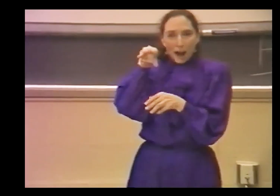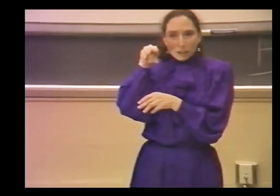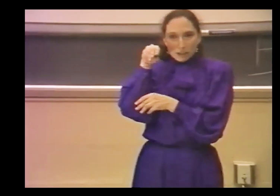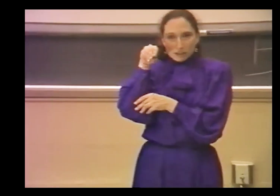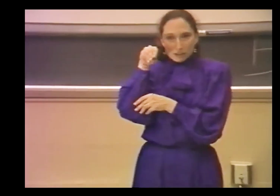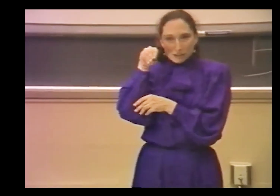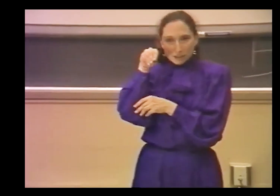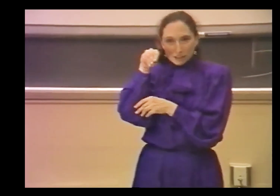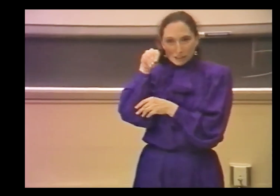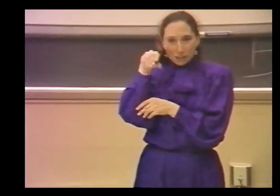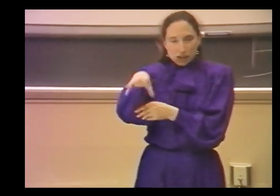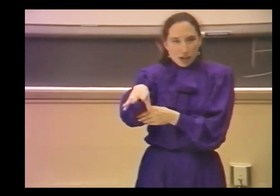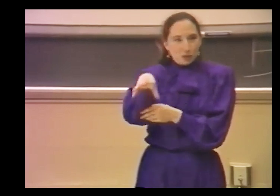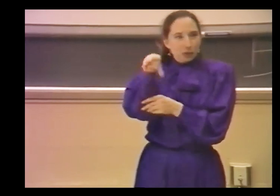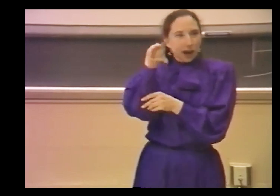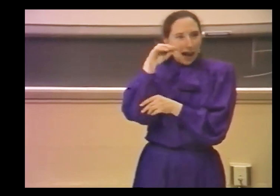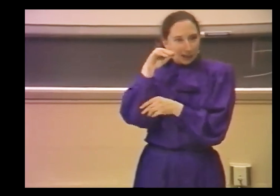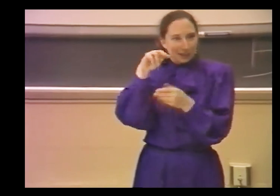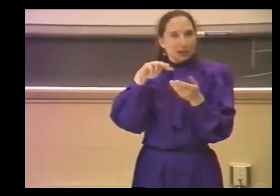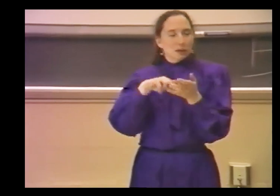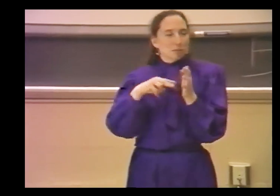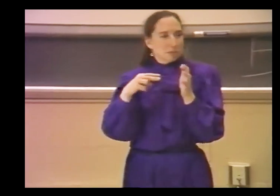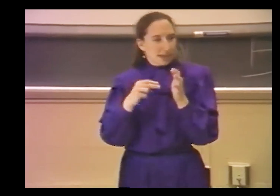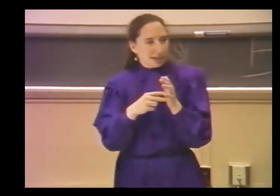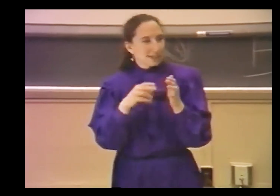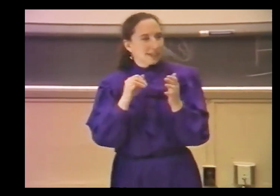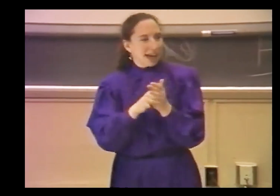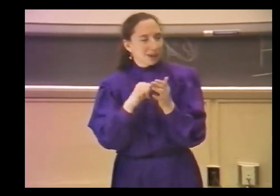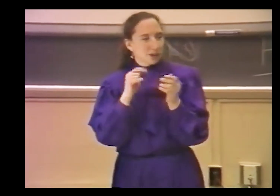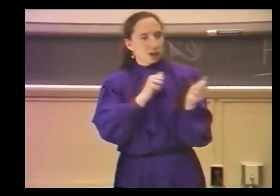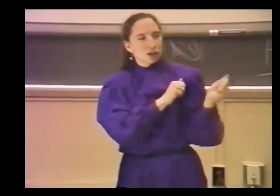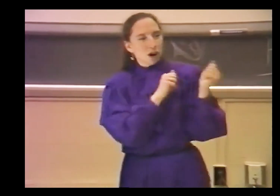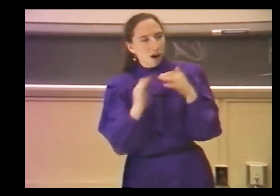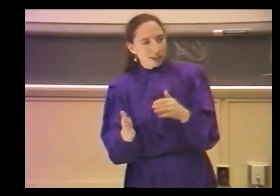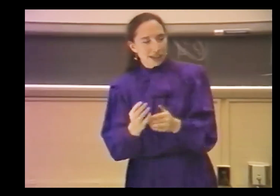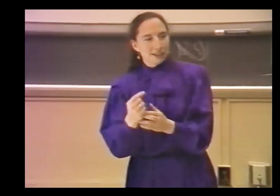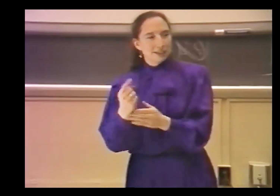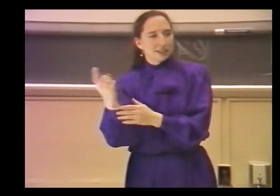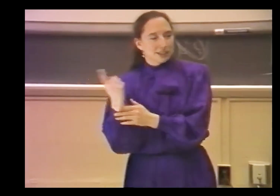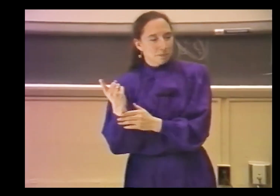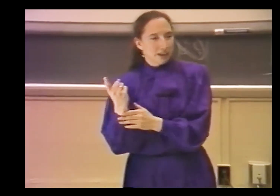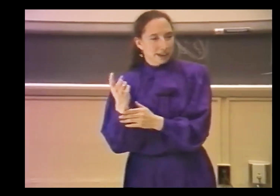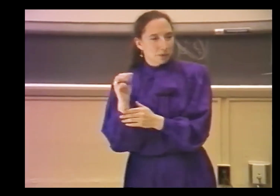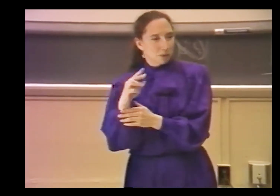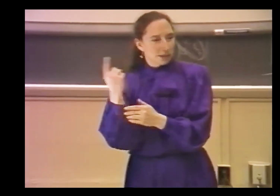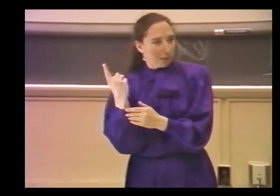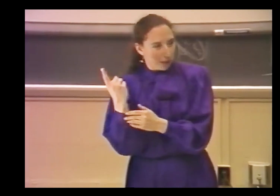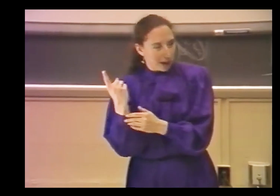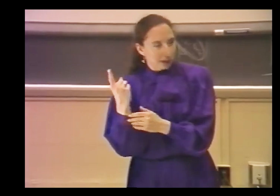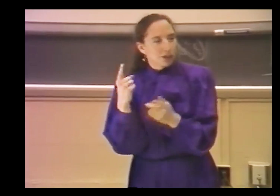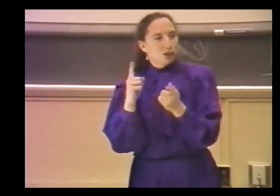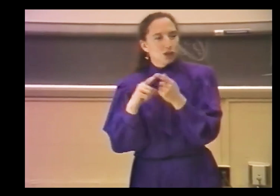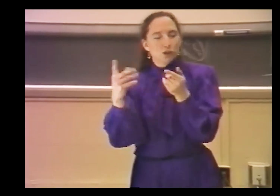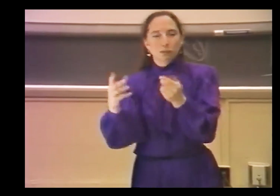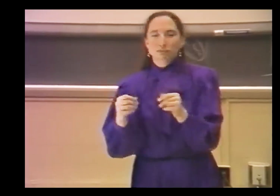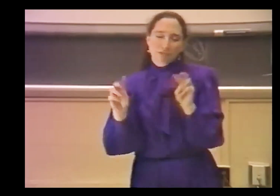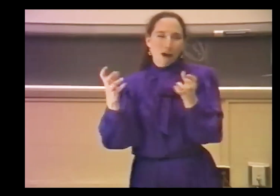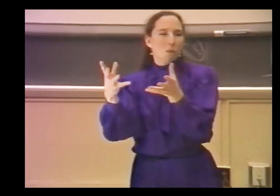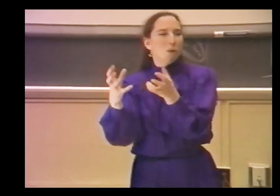attract. Attract means that you're causing somebody or something to